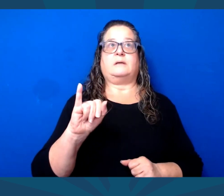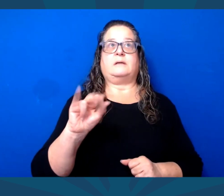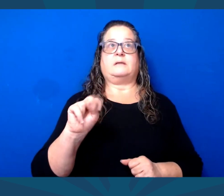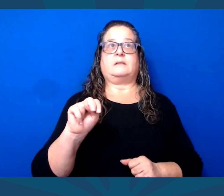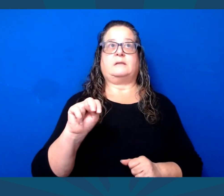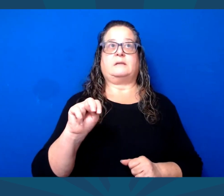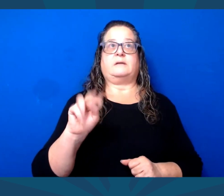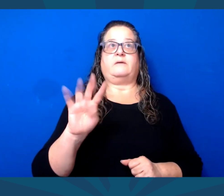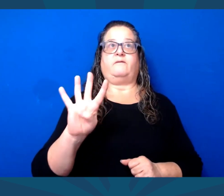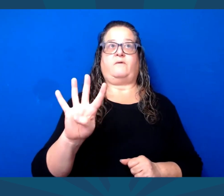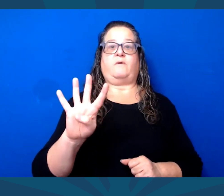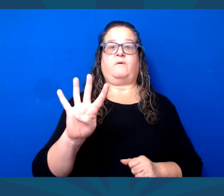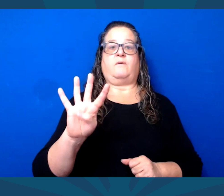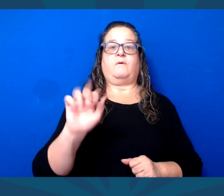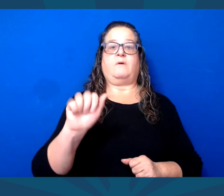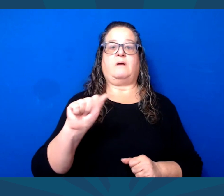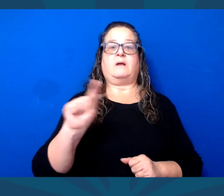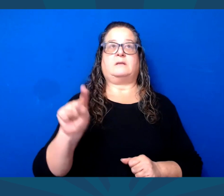www.ronhardin4az.com.